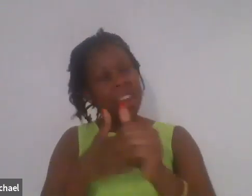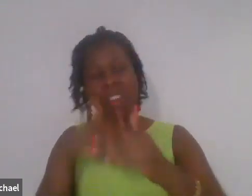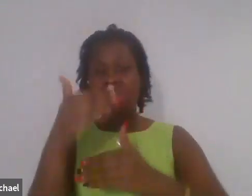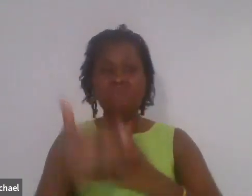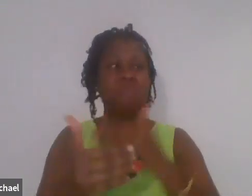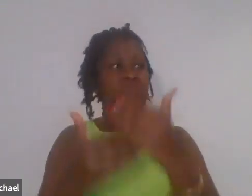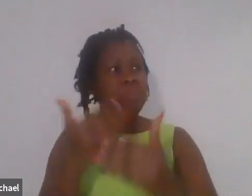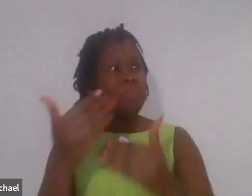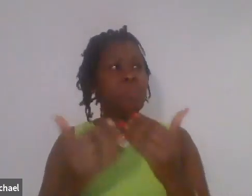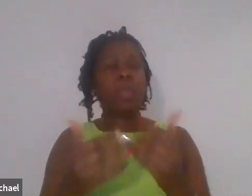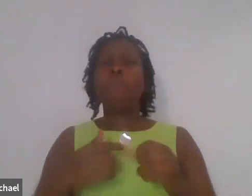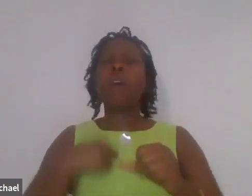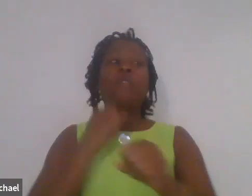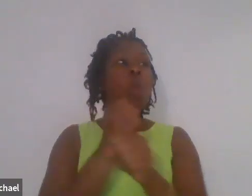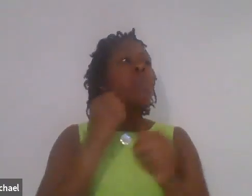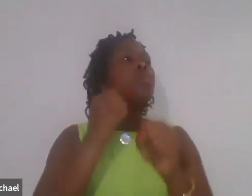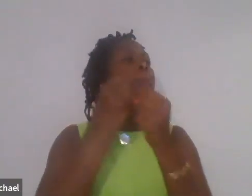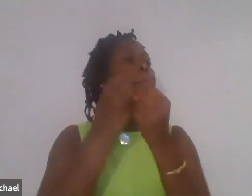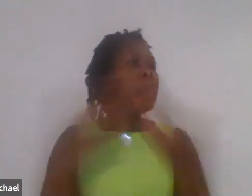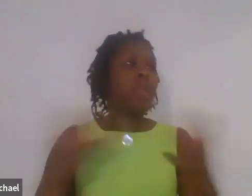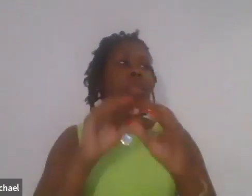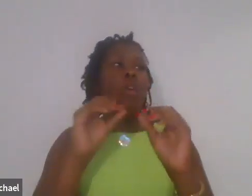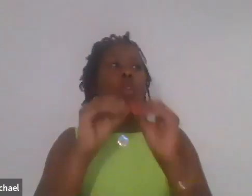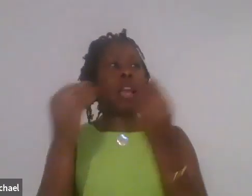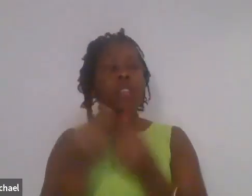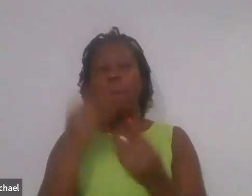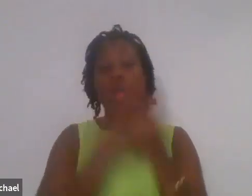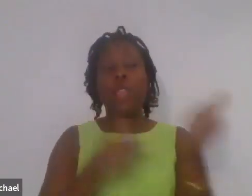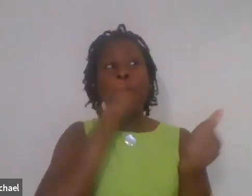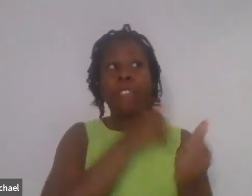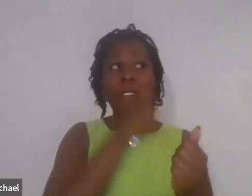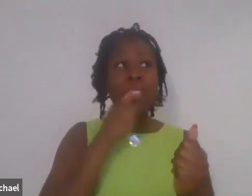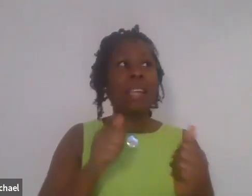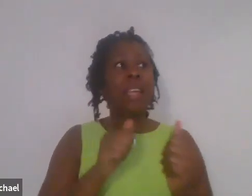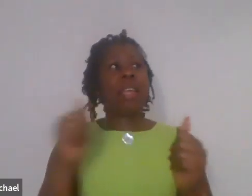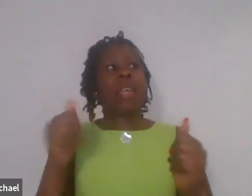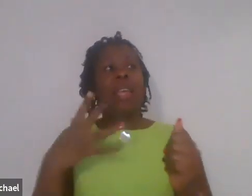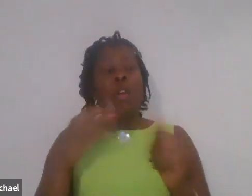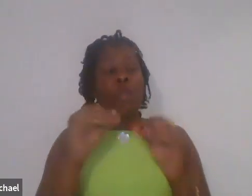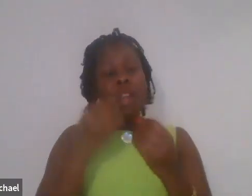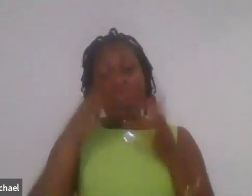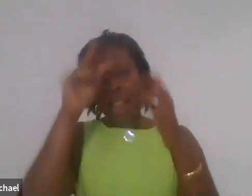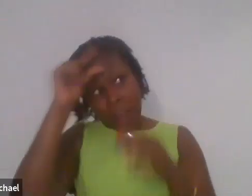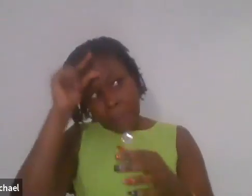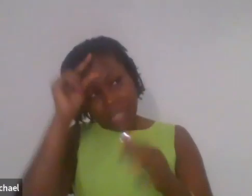runner. So I became a leader. The man We worked with many organizations, both private and public